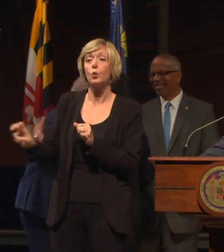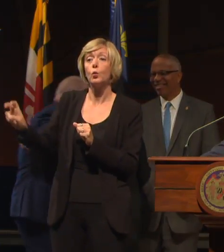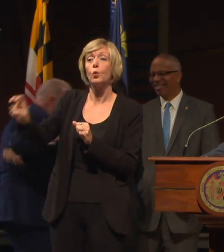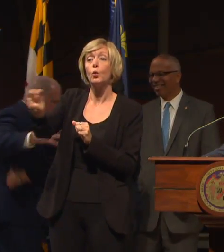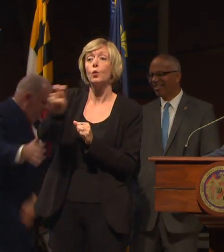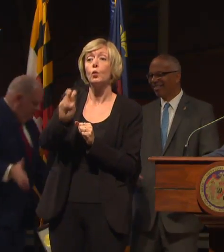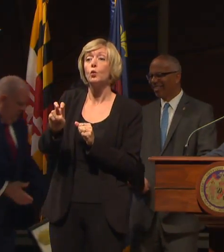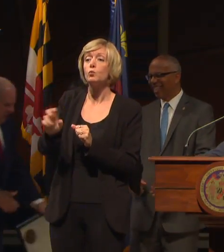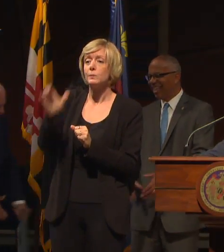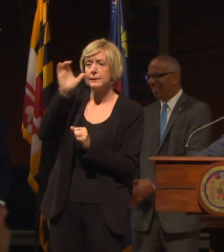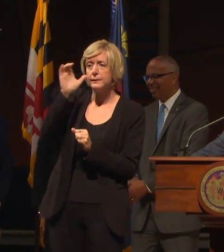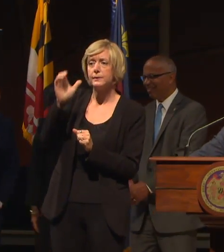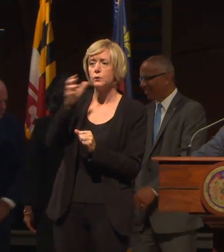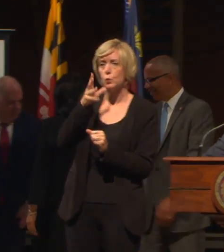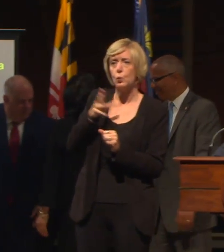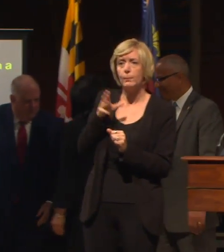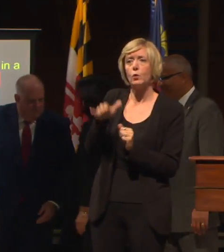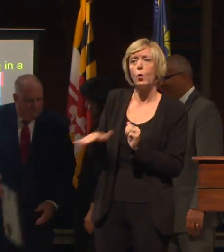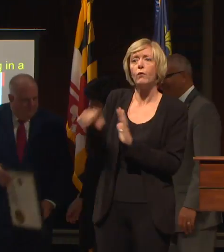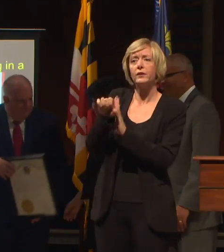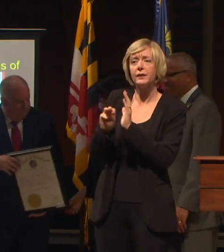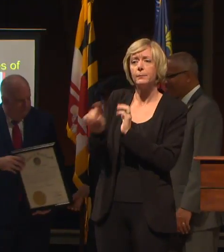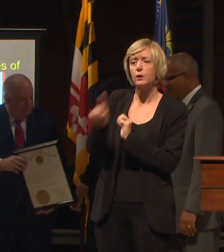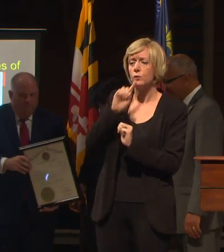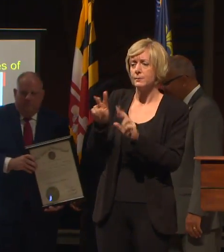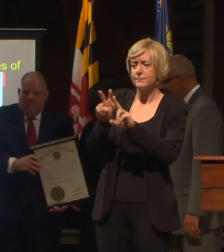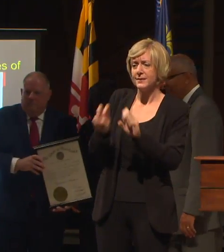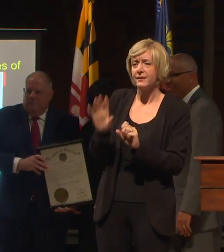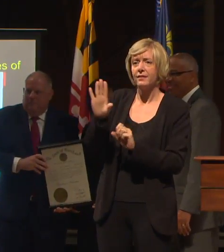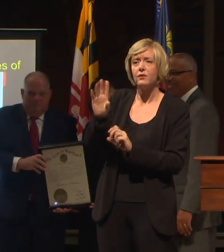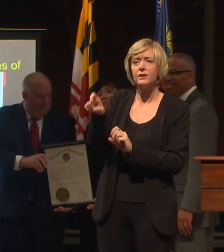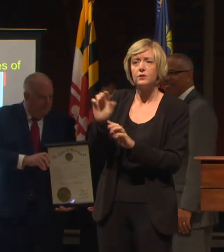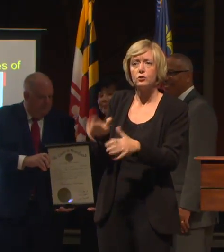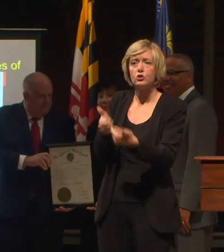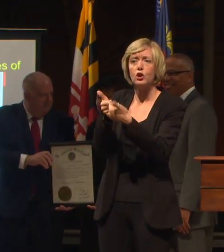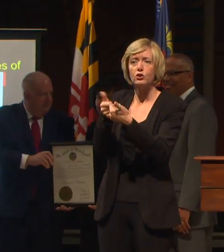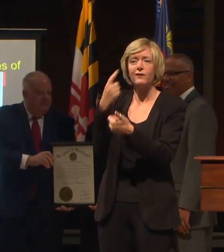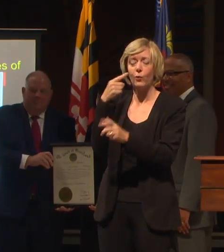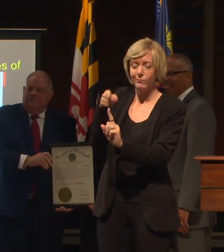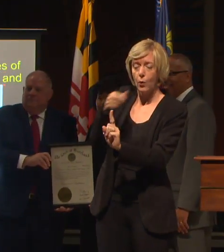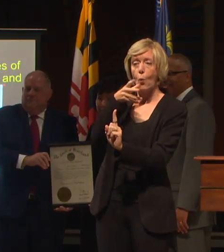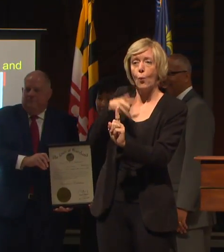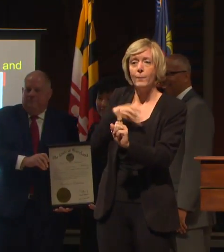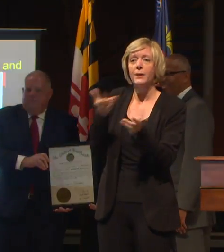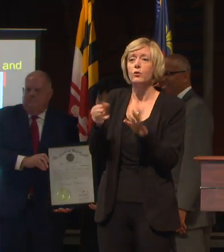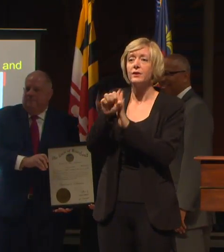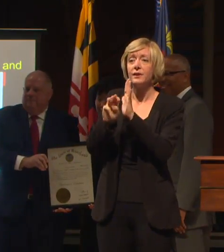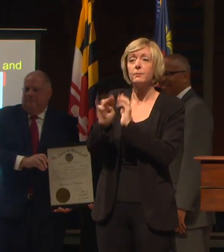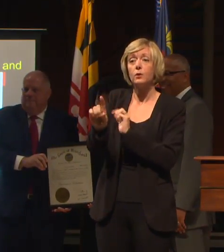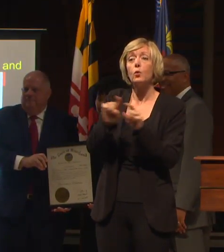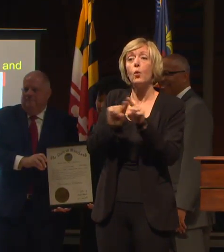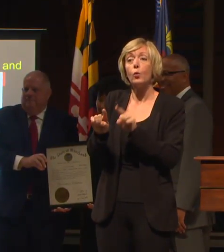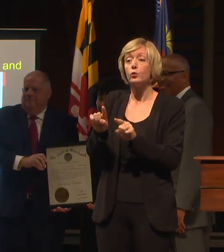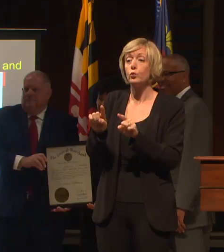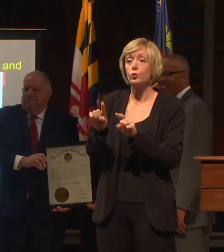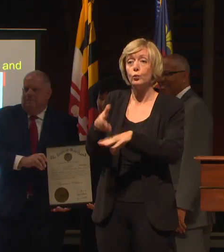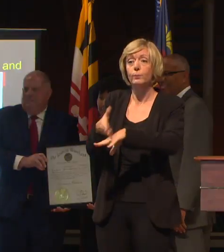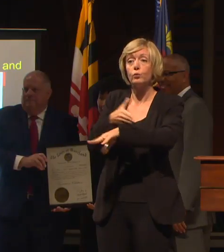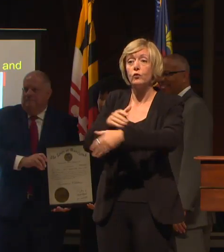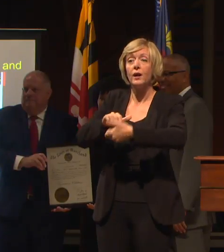to hear the voices of Maryland women and assess the needs and challenges of women in Maryland, as well as strengthen